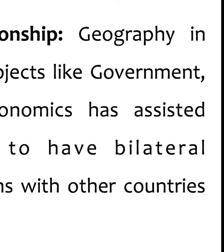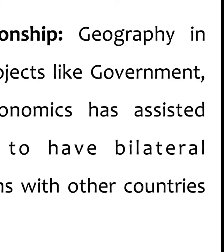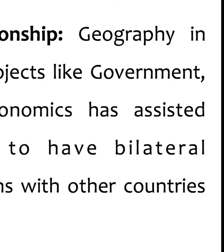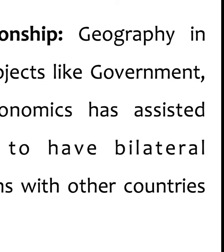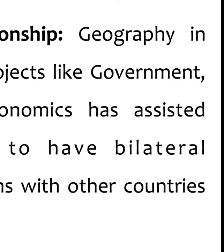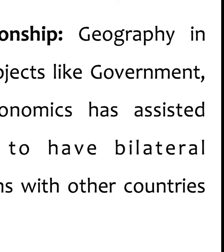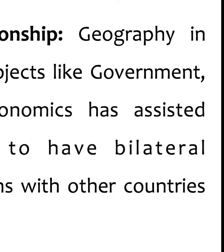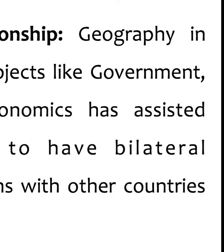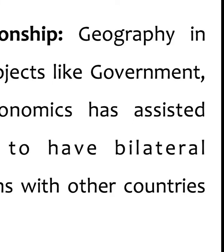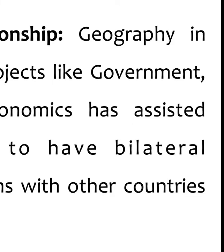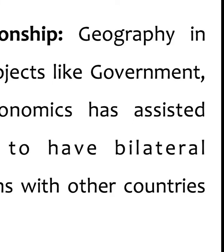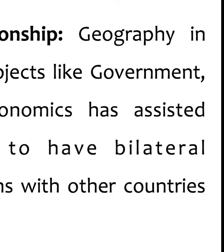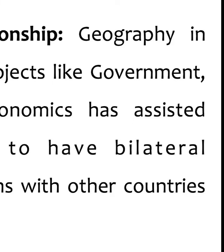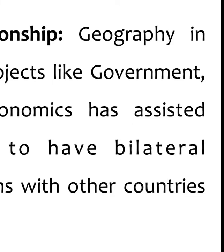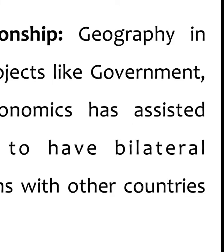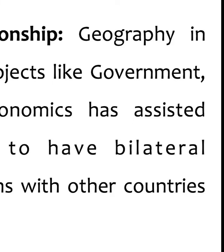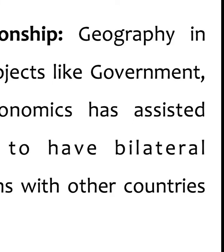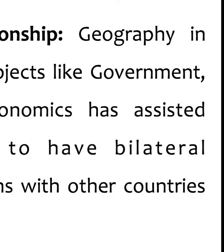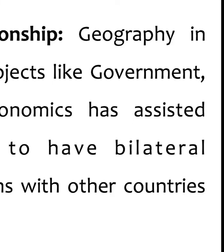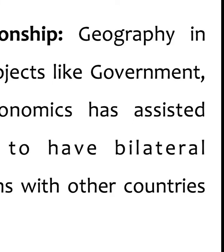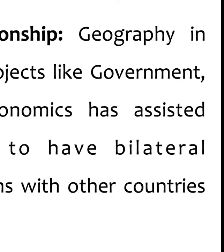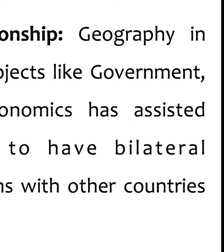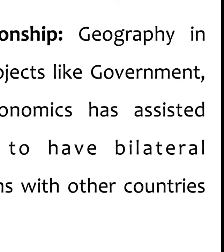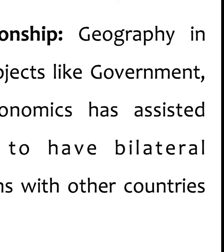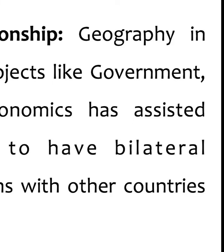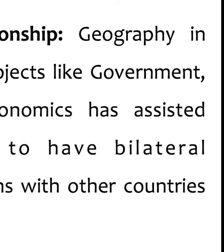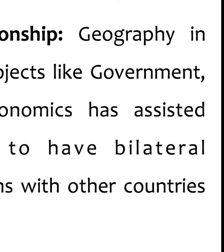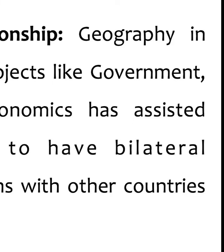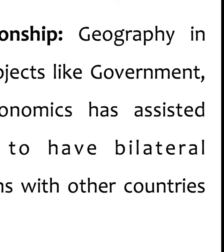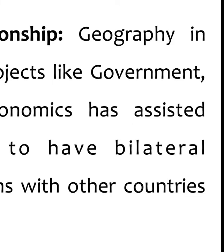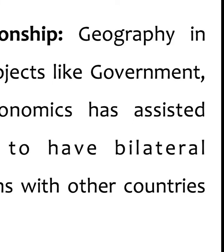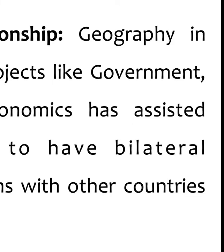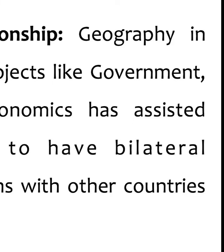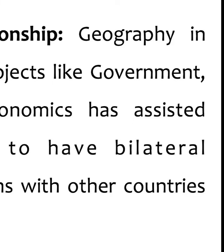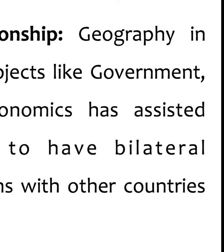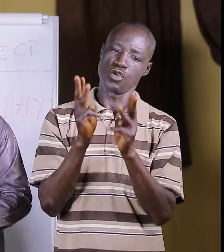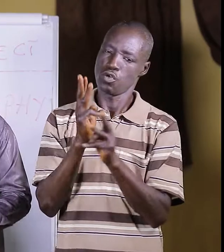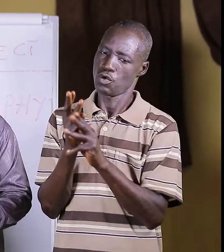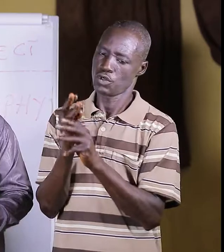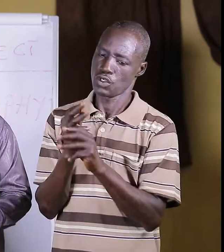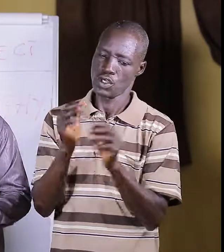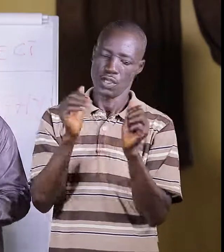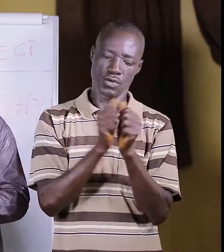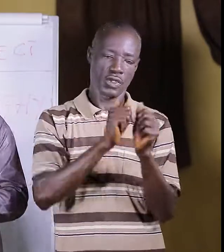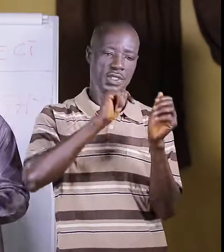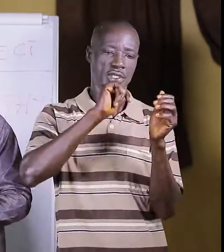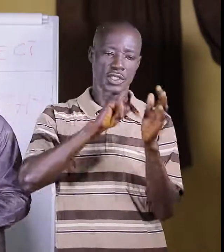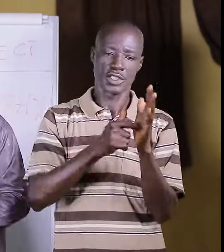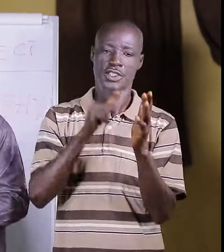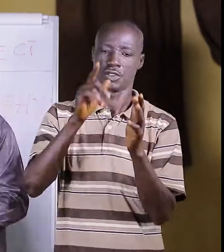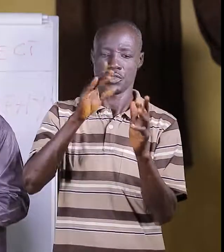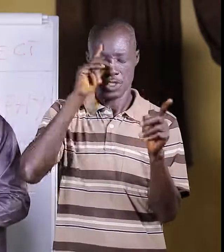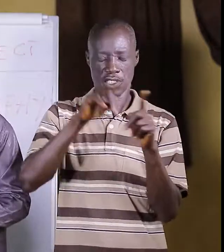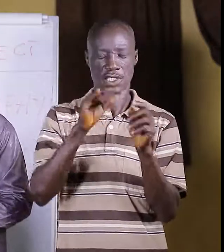bilateral international relations with other countries of the world. With this, you will